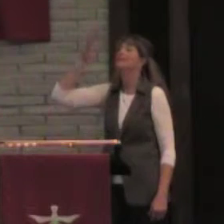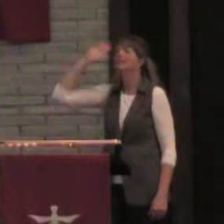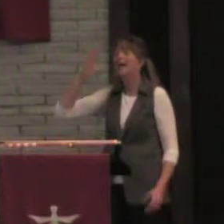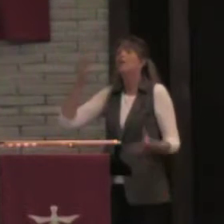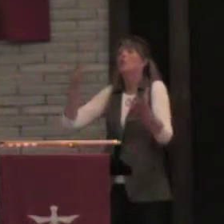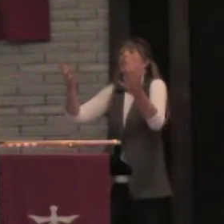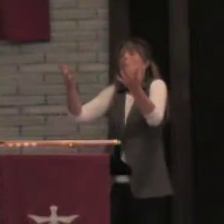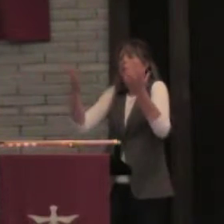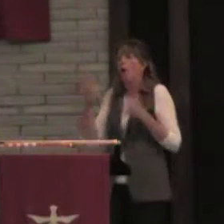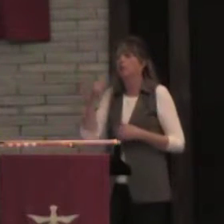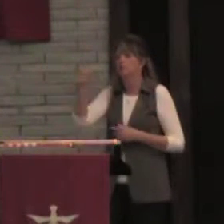And why?